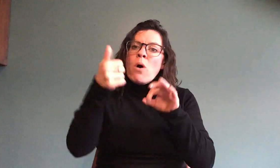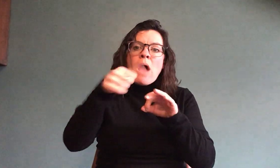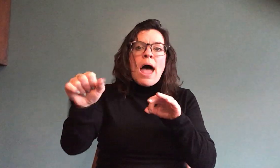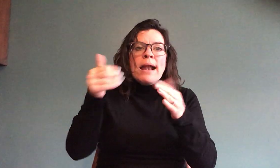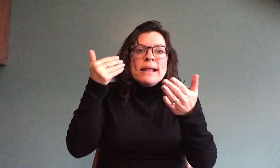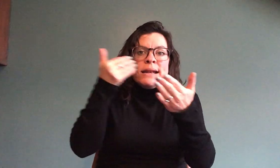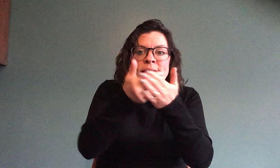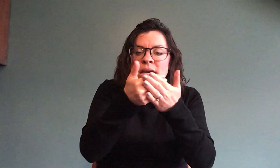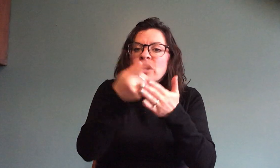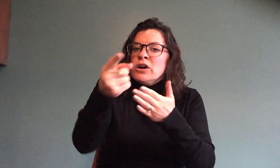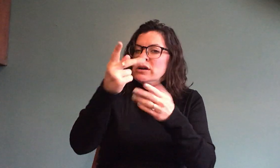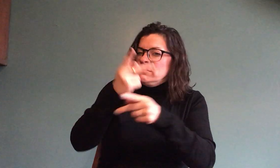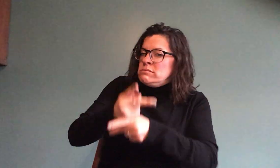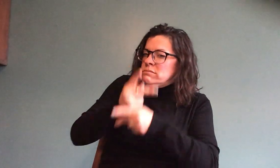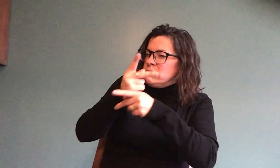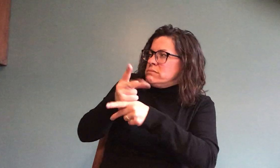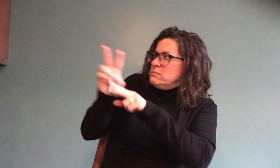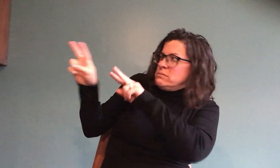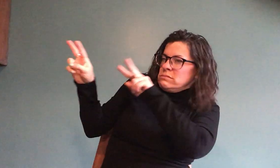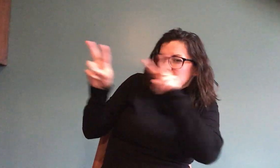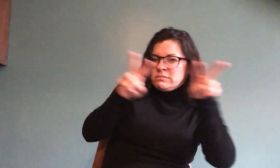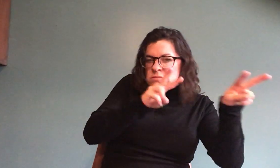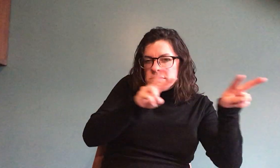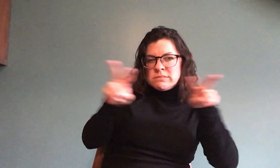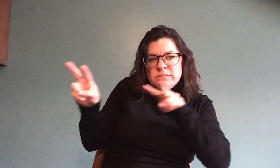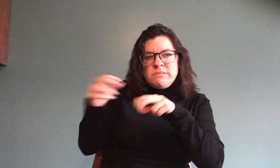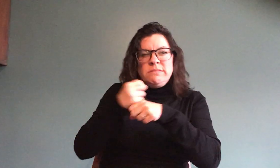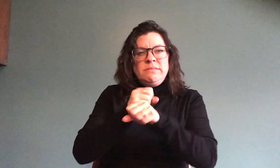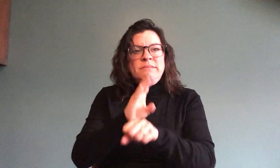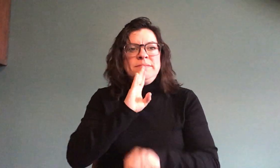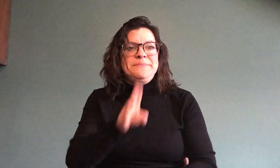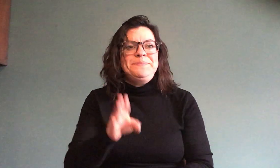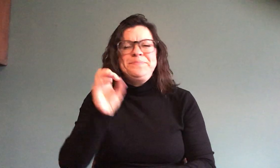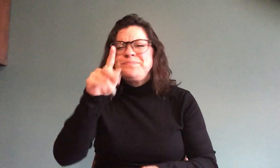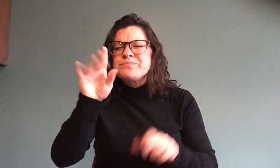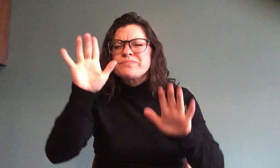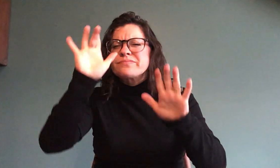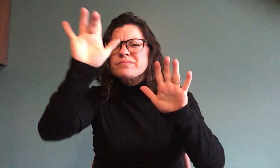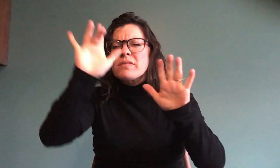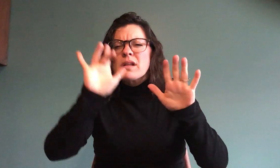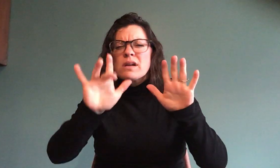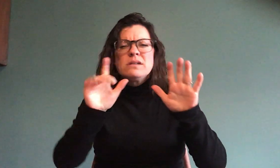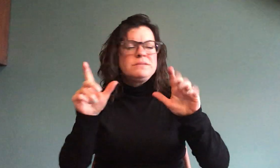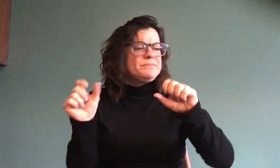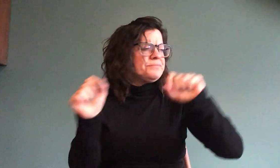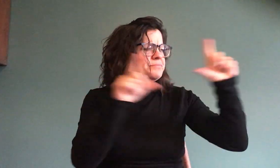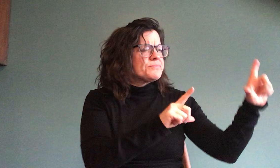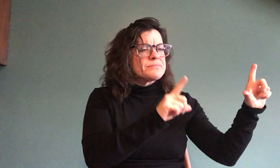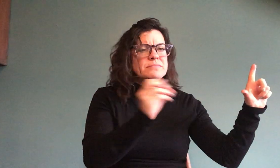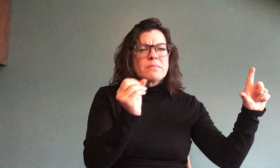need to go back to where I was, which is right here. All right, and that's some of